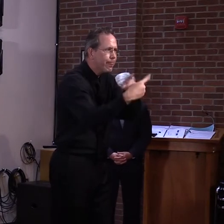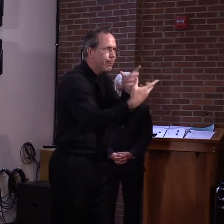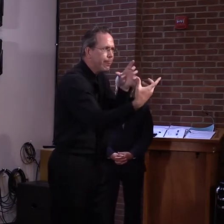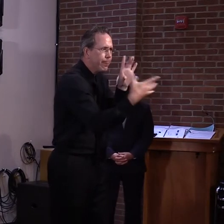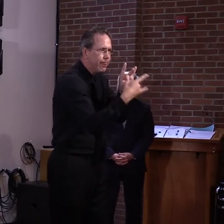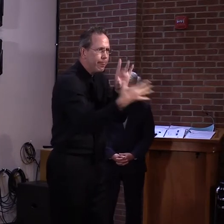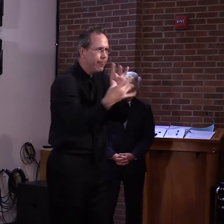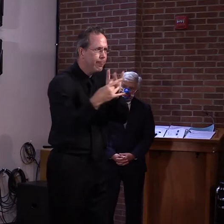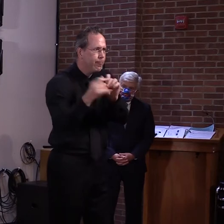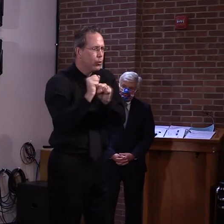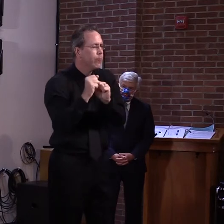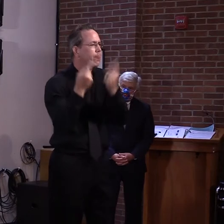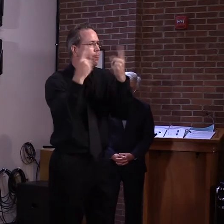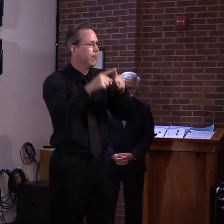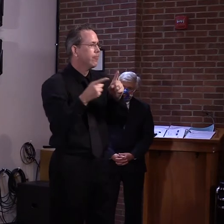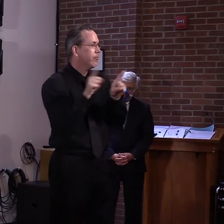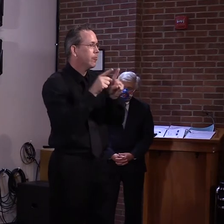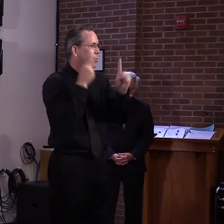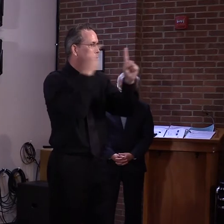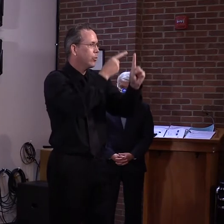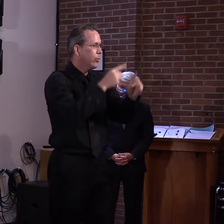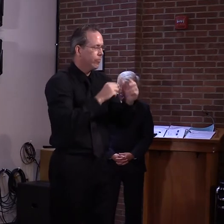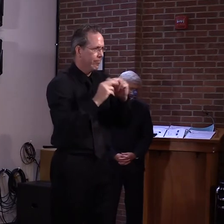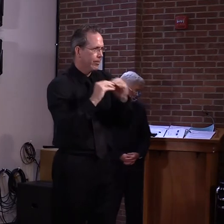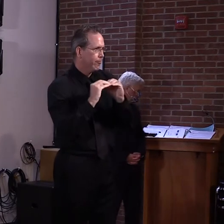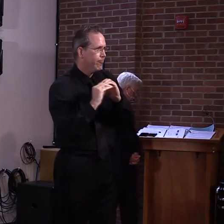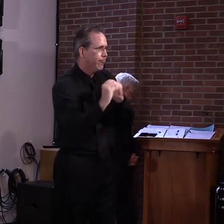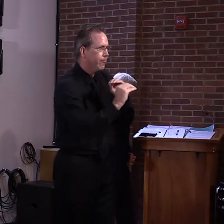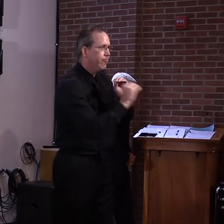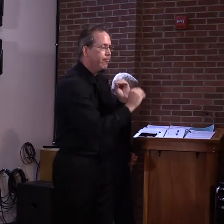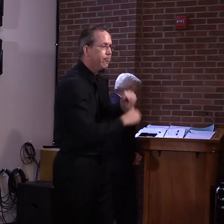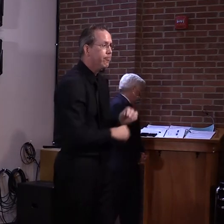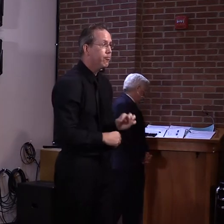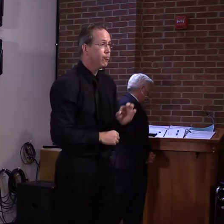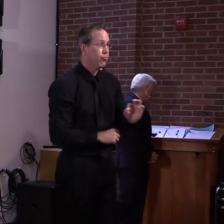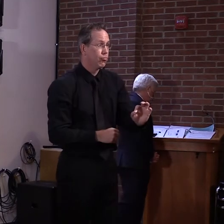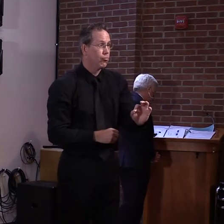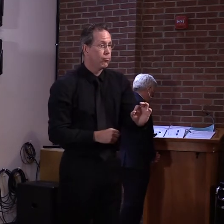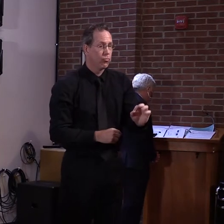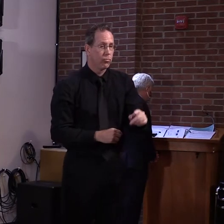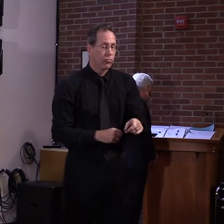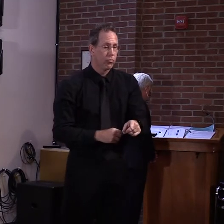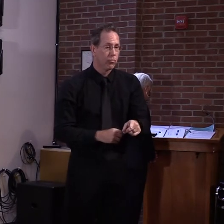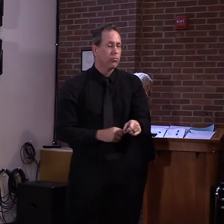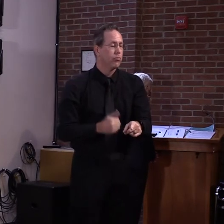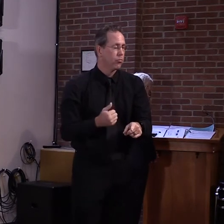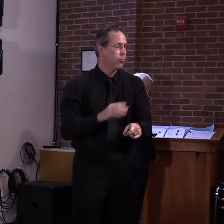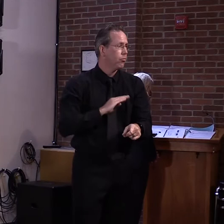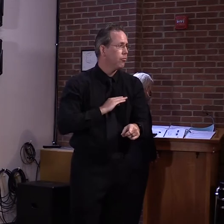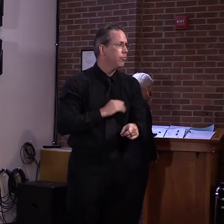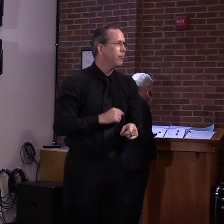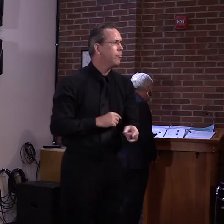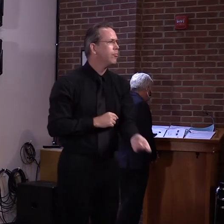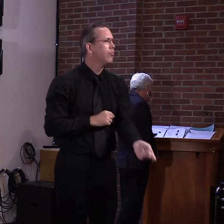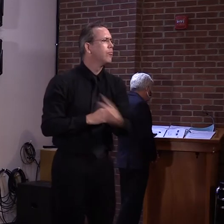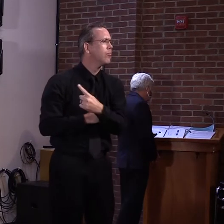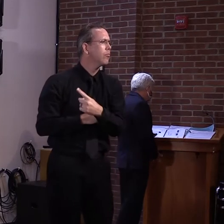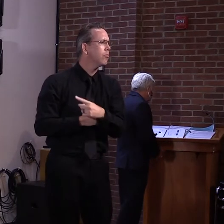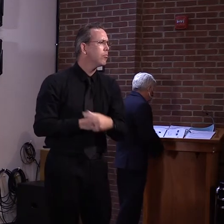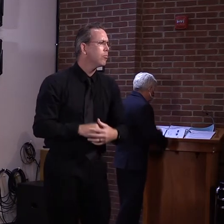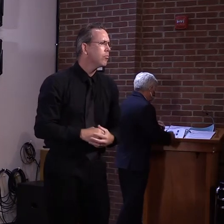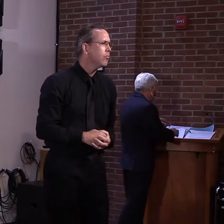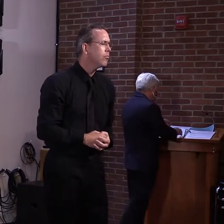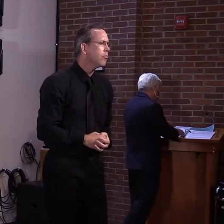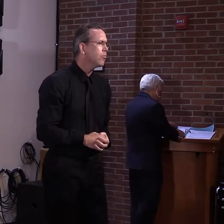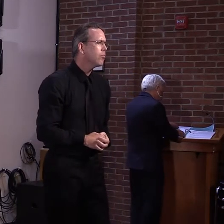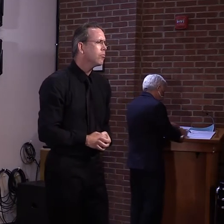clear milestones. Okay, thank you, Madam Secretary. Governor, a question about your executive order